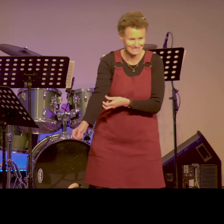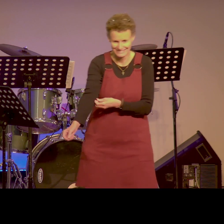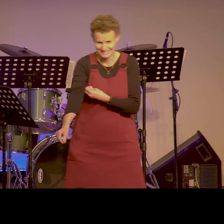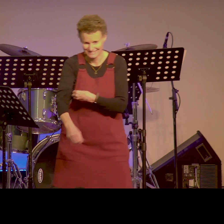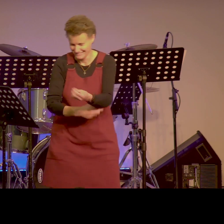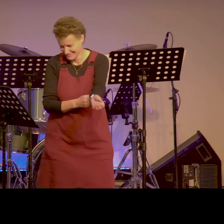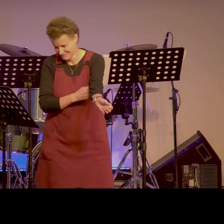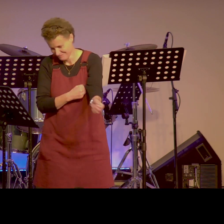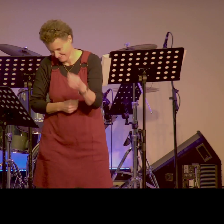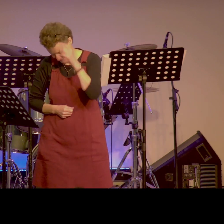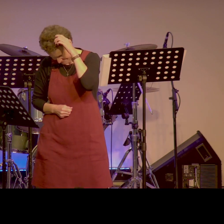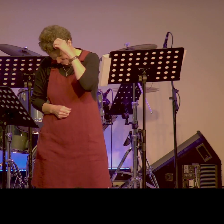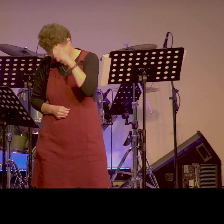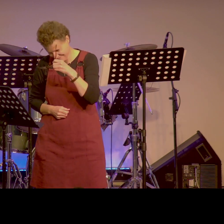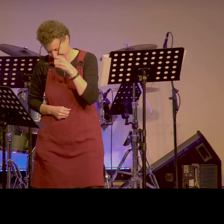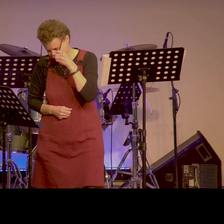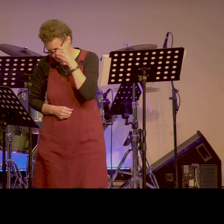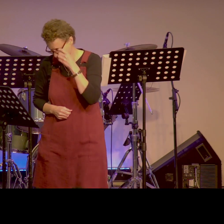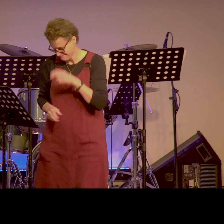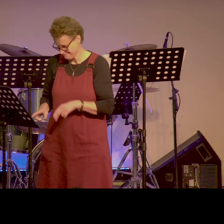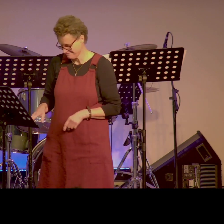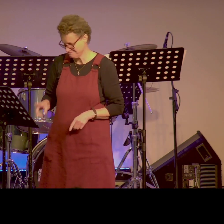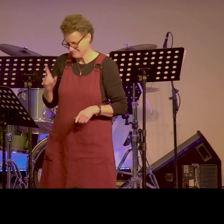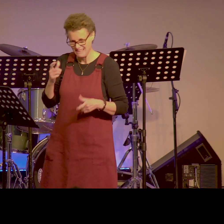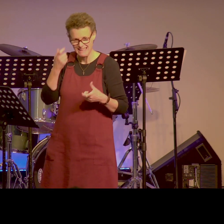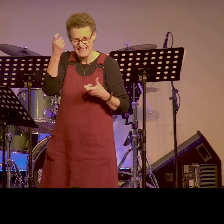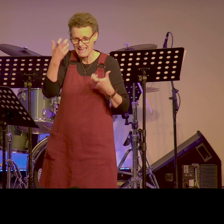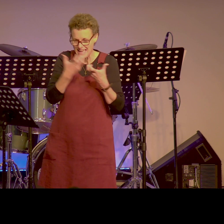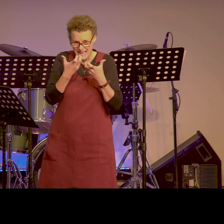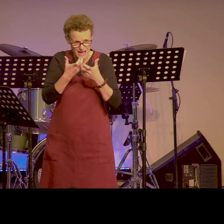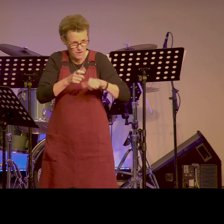and off they went on their trek.